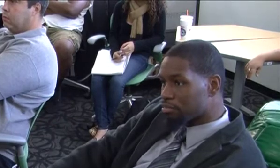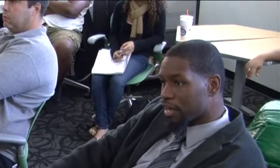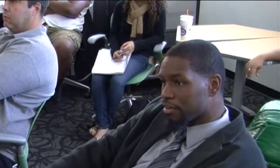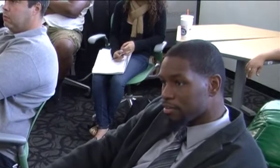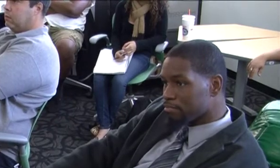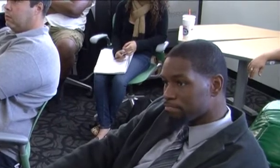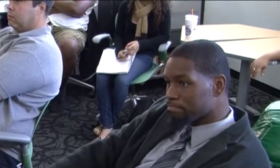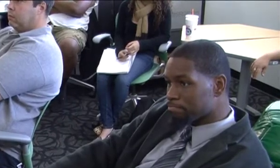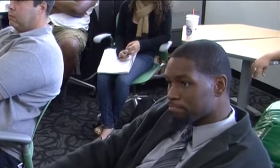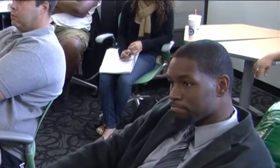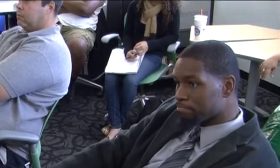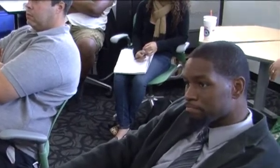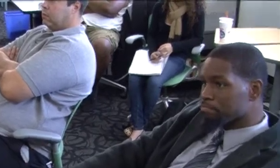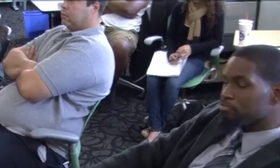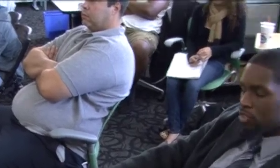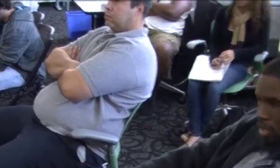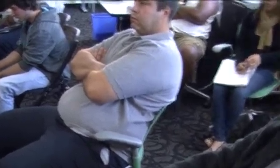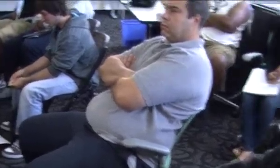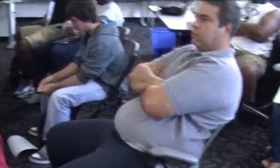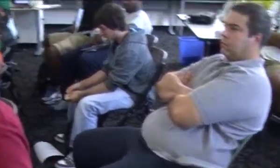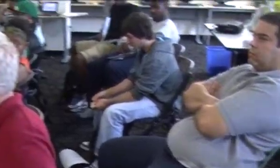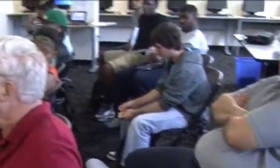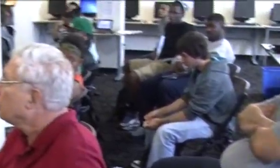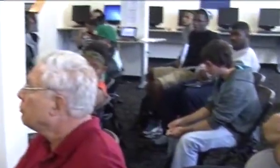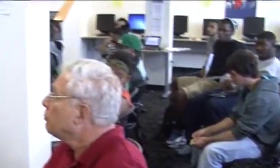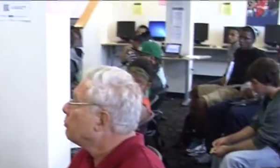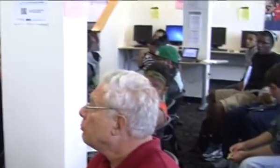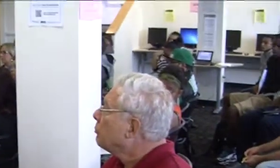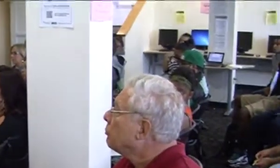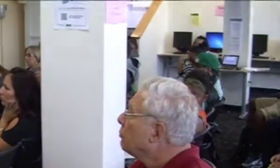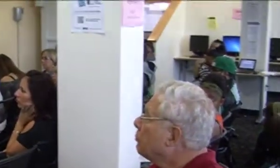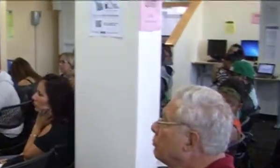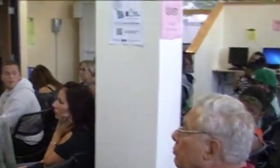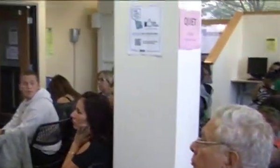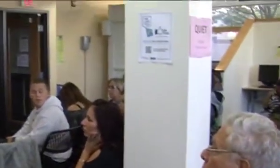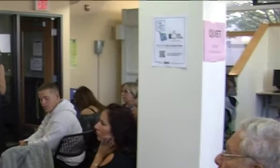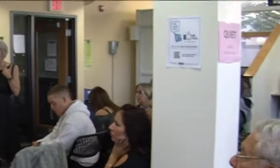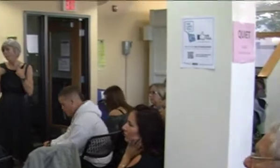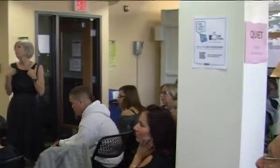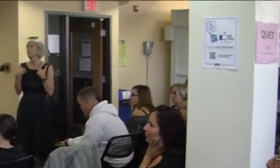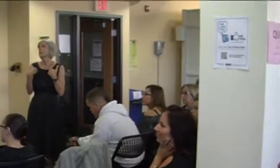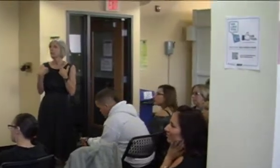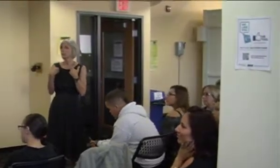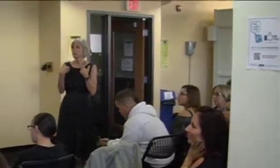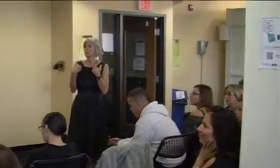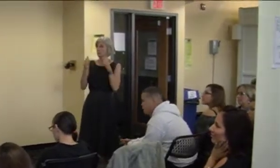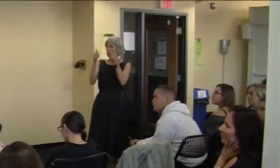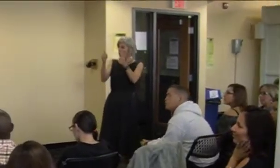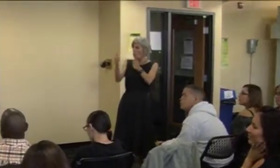shared prior? The interviews that we've done? Yes. Not until we have first crack at it.